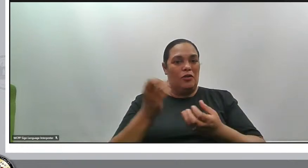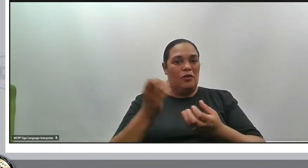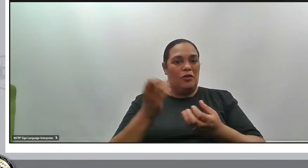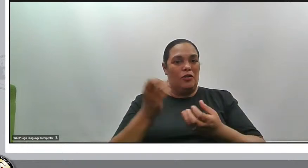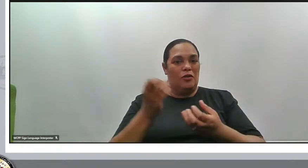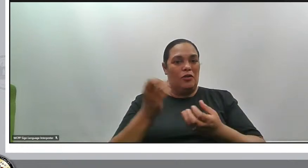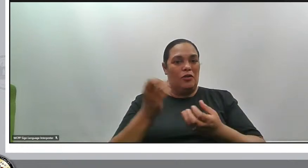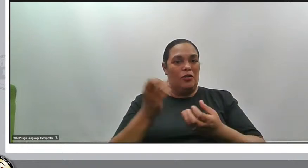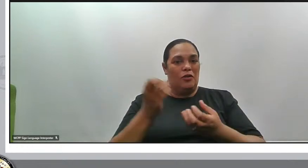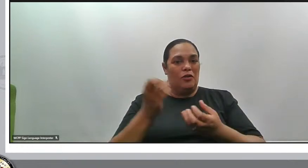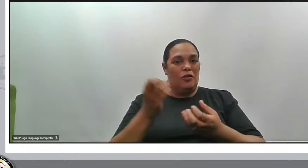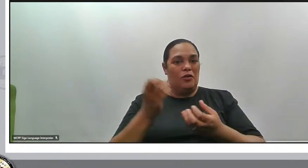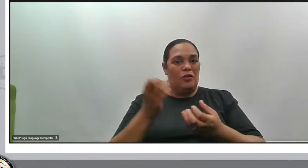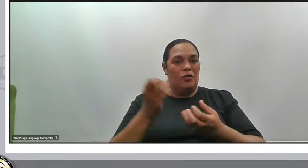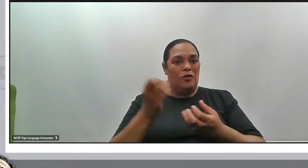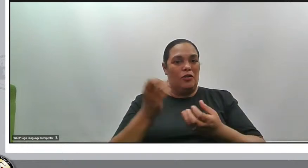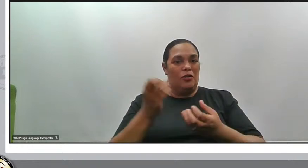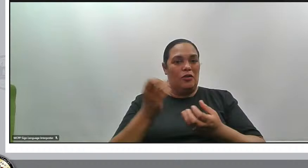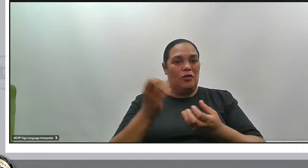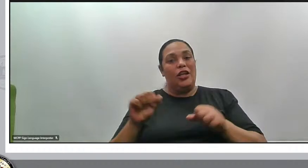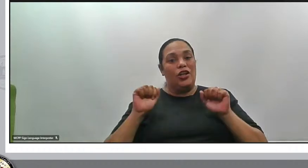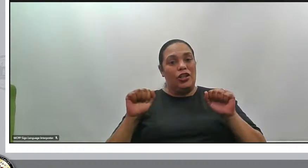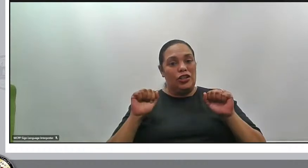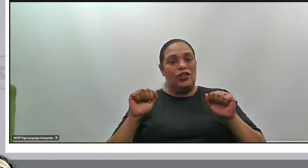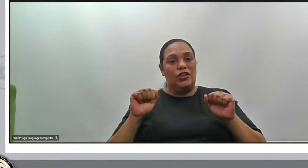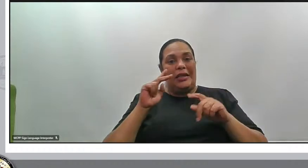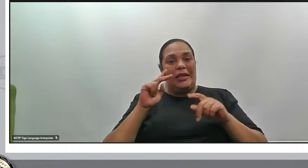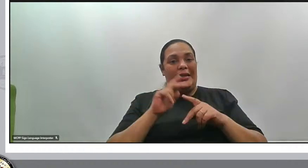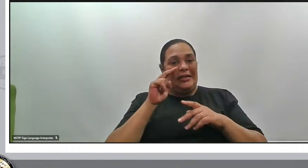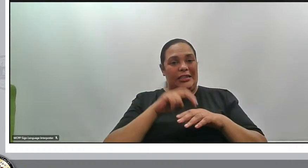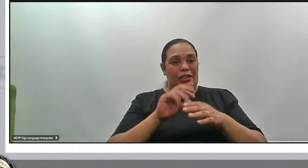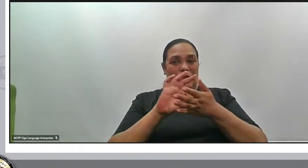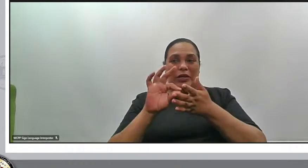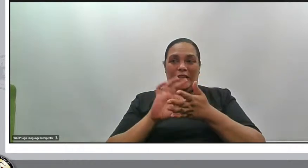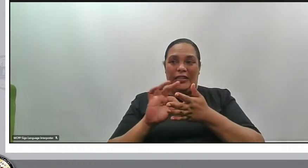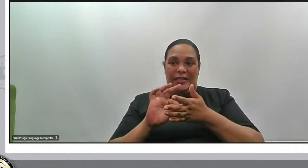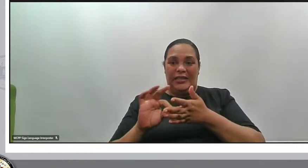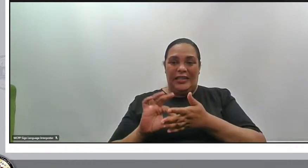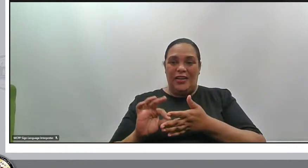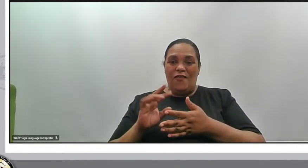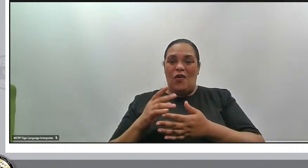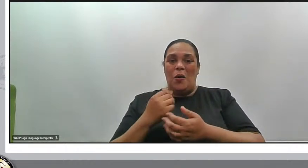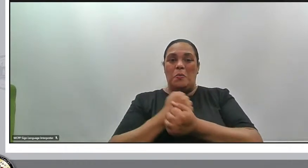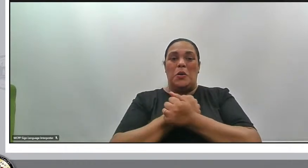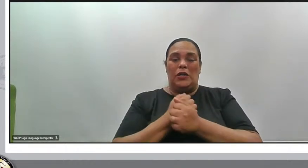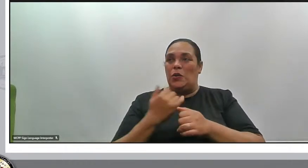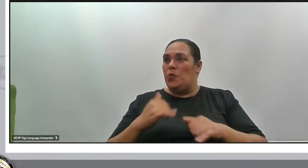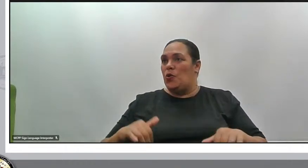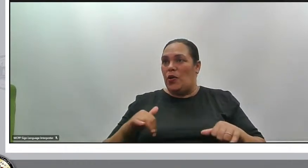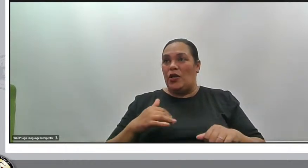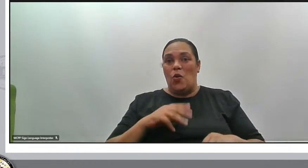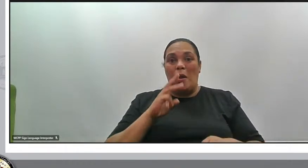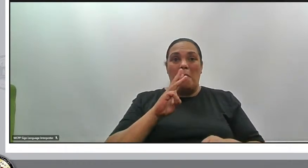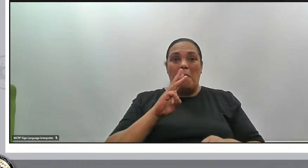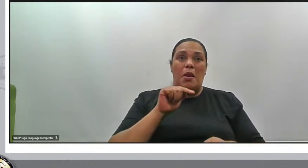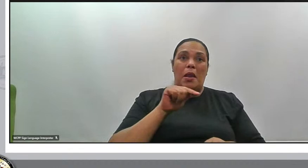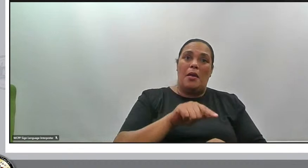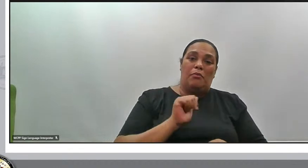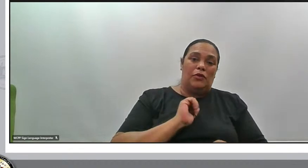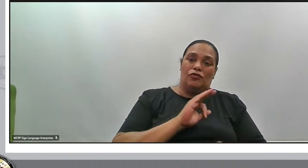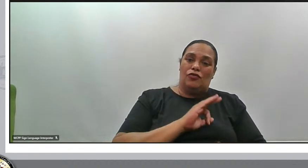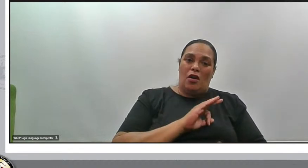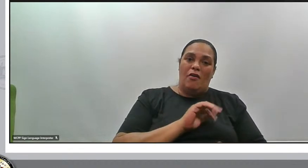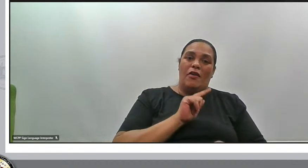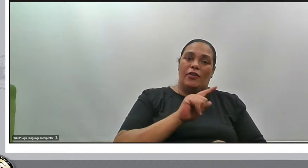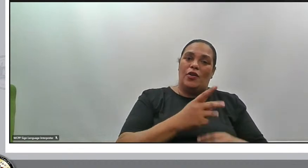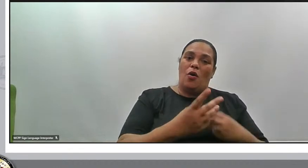WCPP staff that our kitchen needs to be fumigated. We're still waiting. We're not blaming the WCPP staff. They